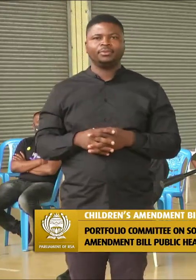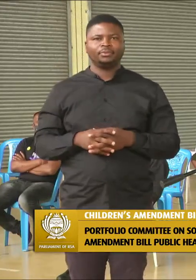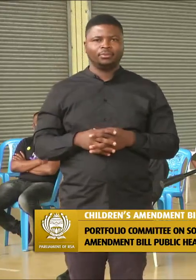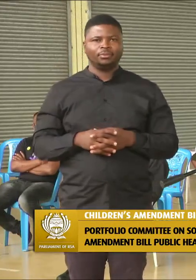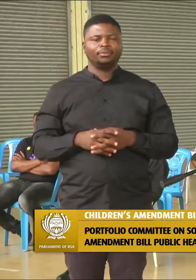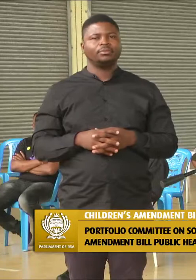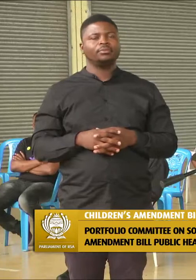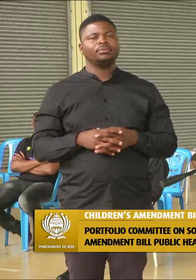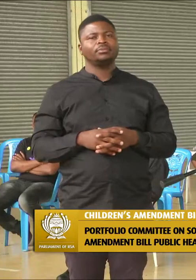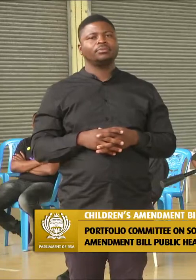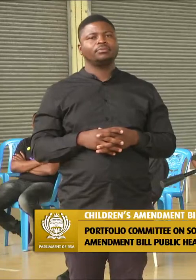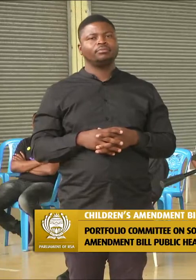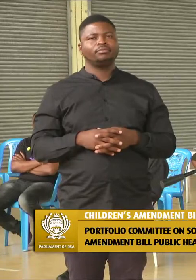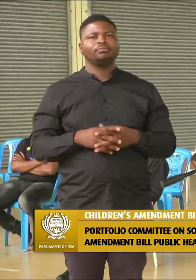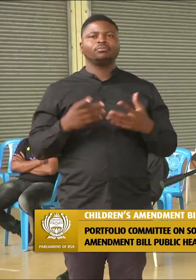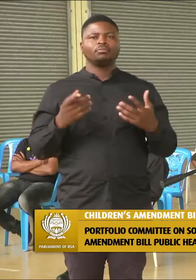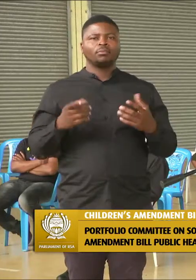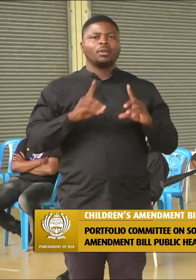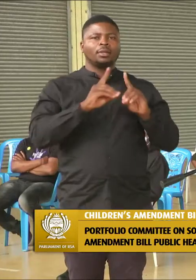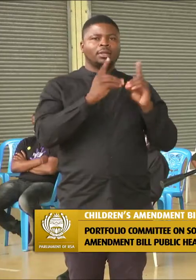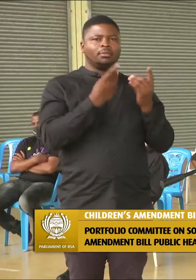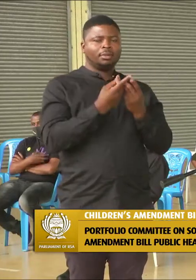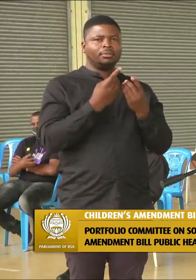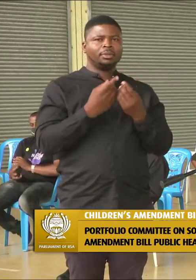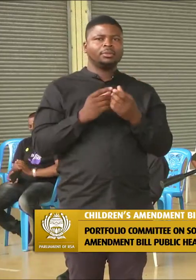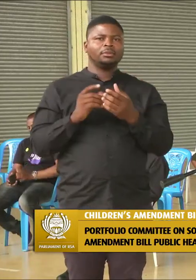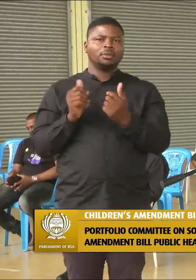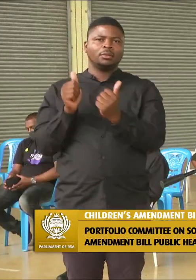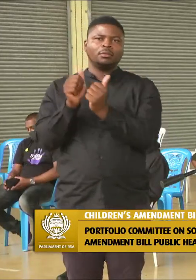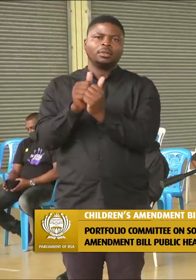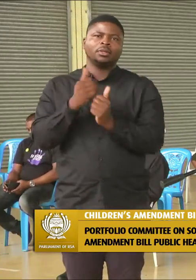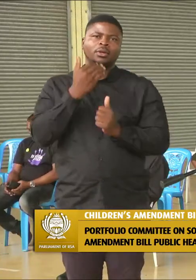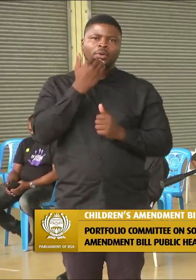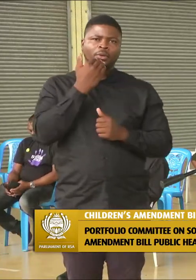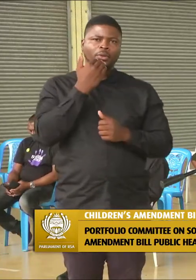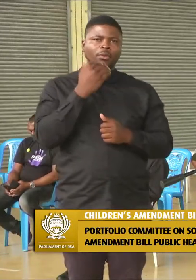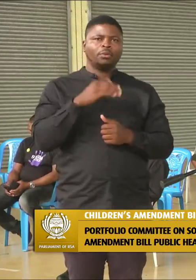we've partnered with NLC, that is National Lotteries Commission.